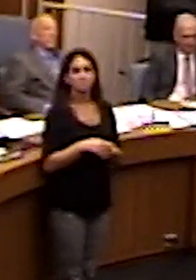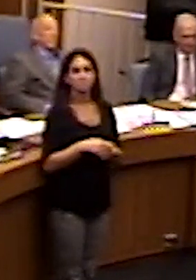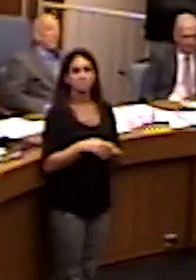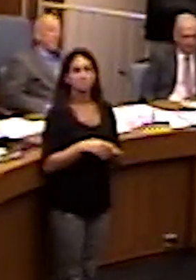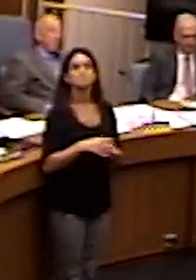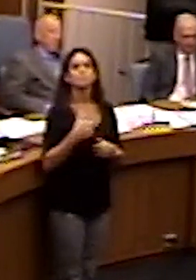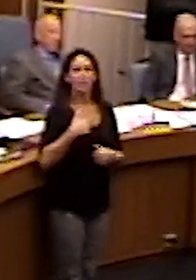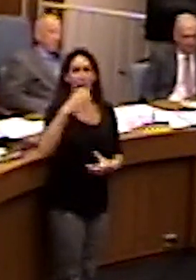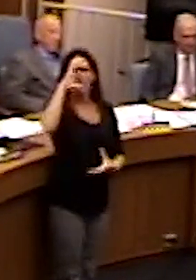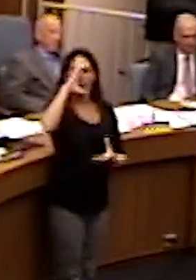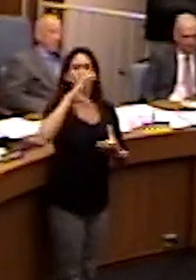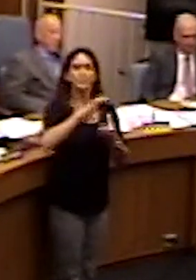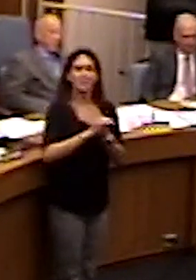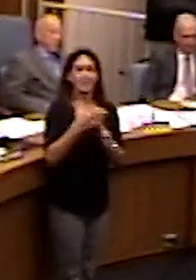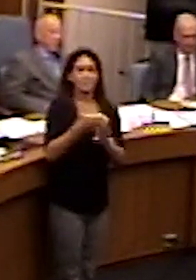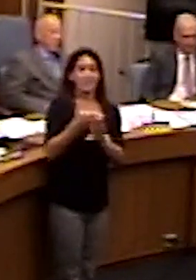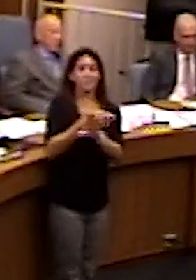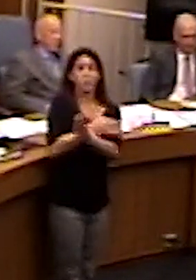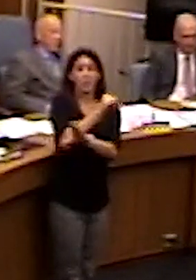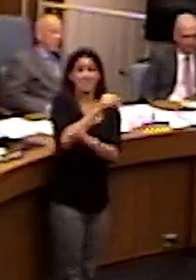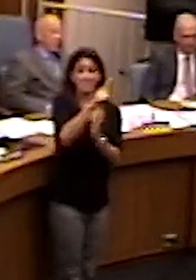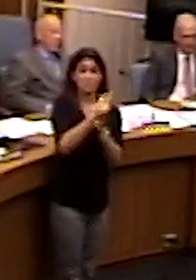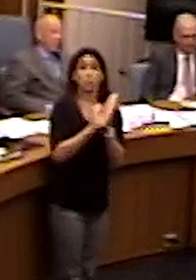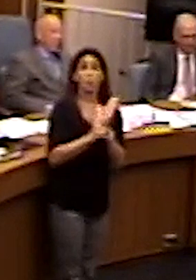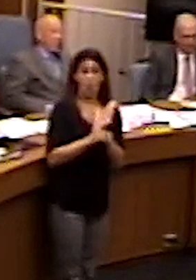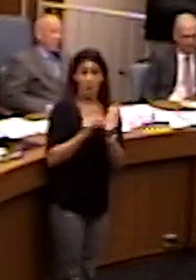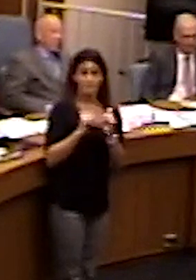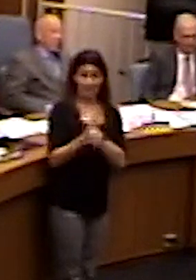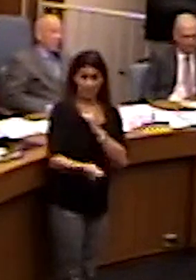I believe that prior to this law being passed,